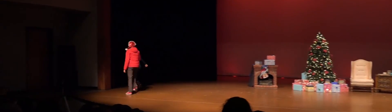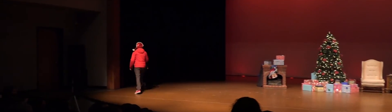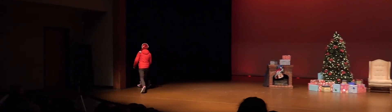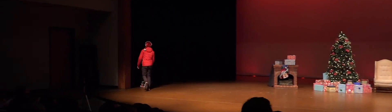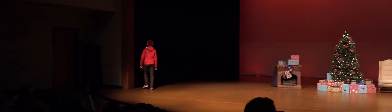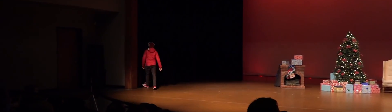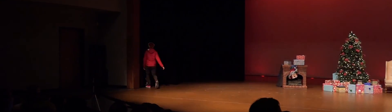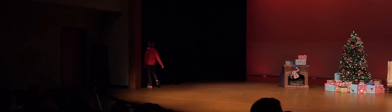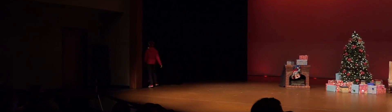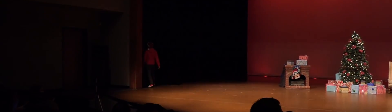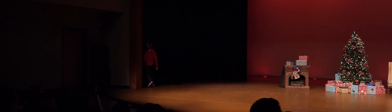Oh, man!